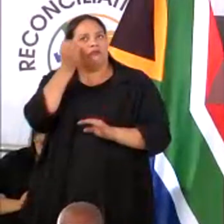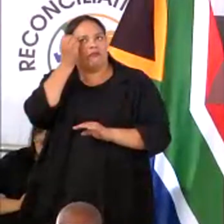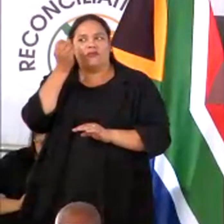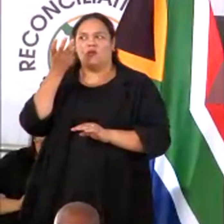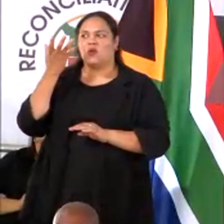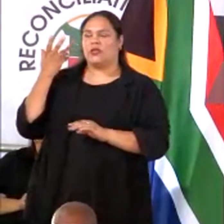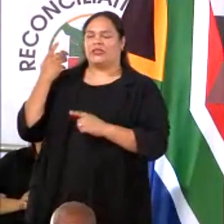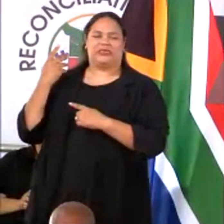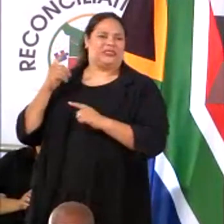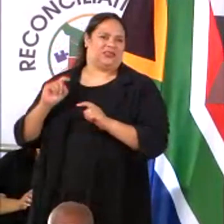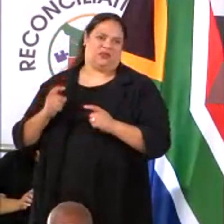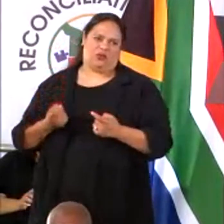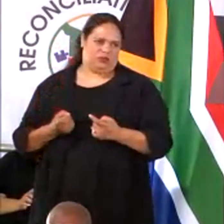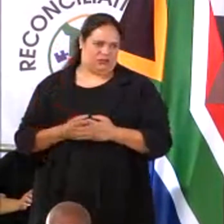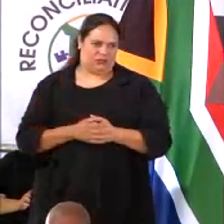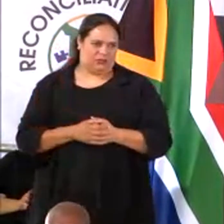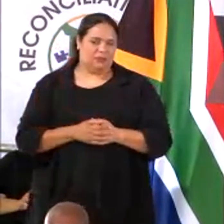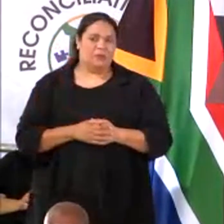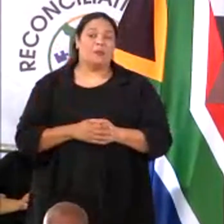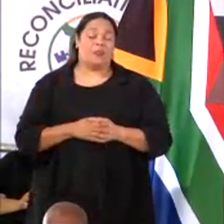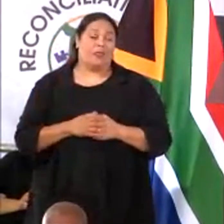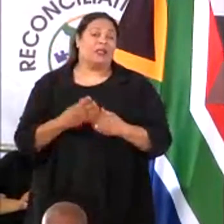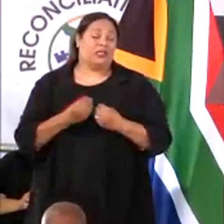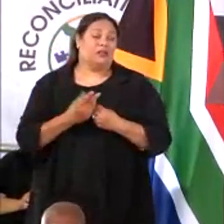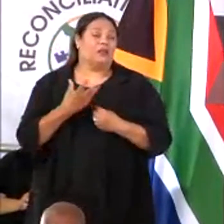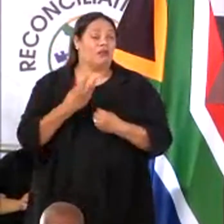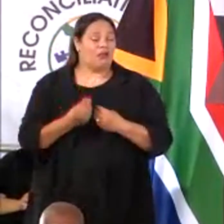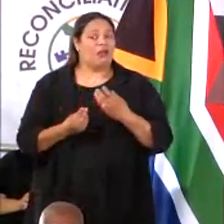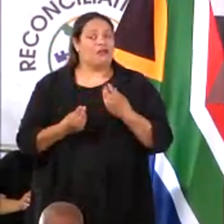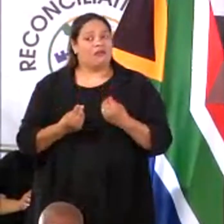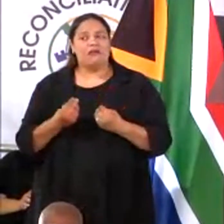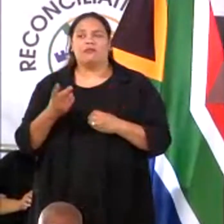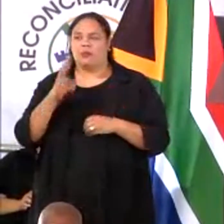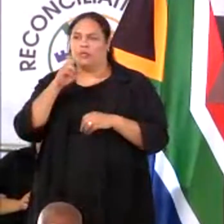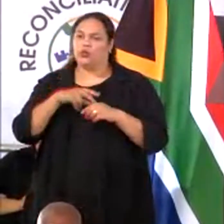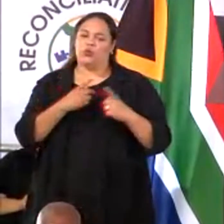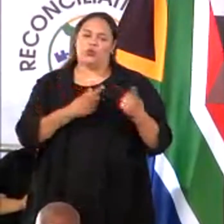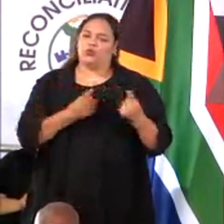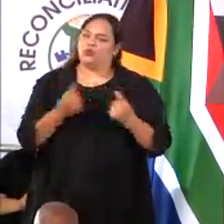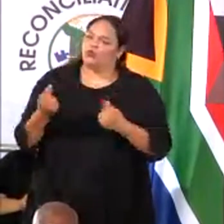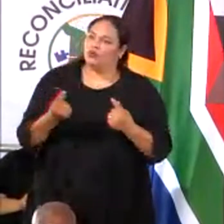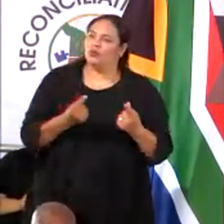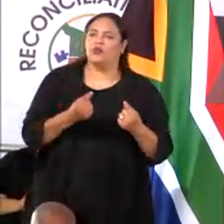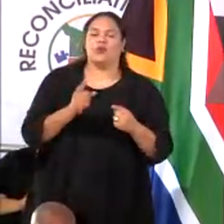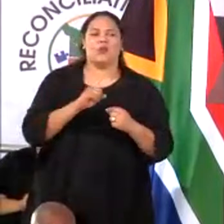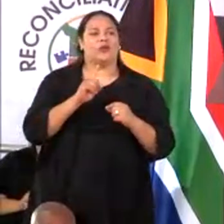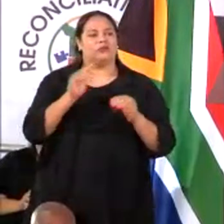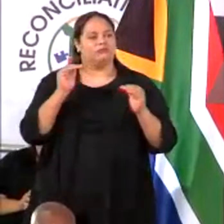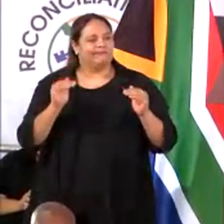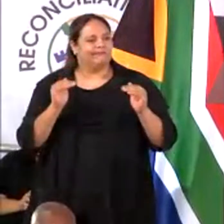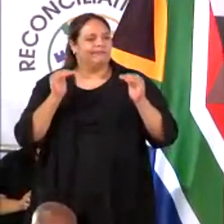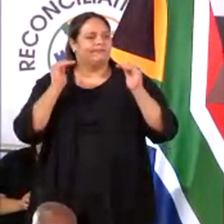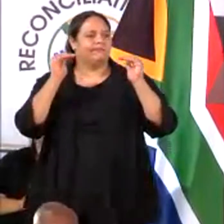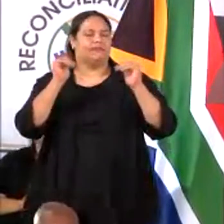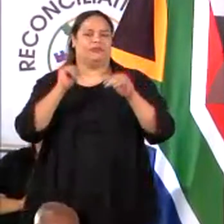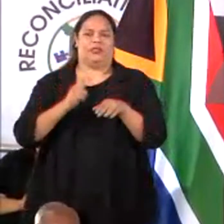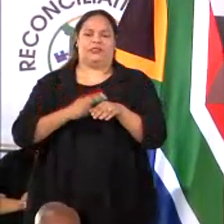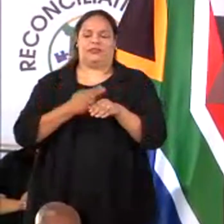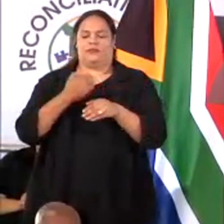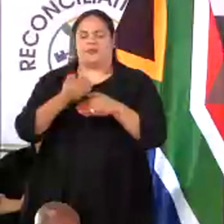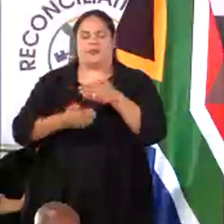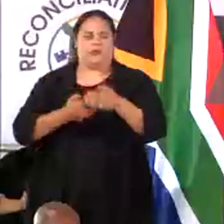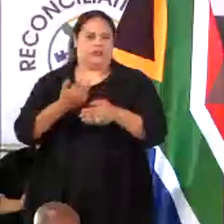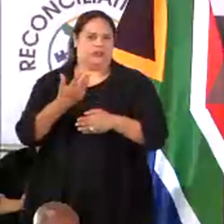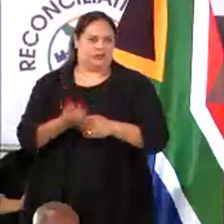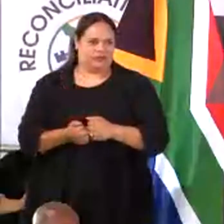the past. There are things that we should do that will enhance the healing